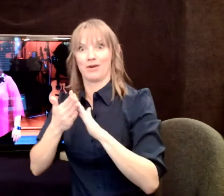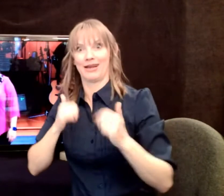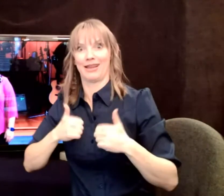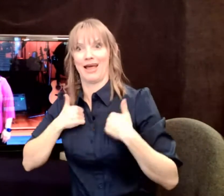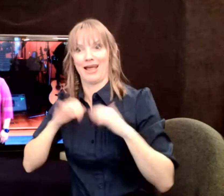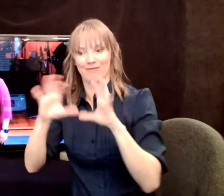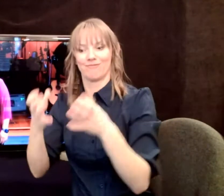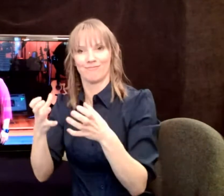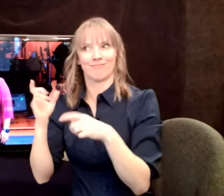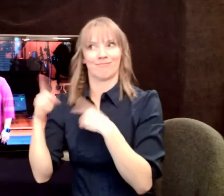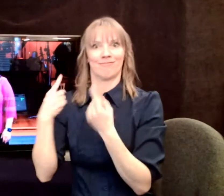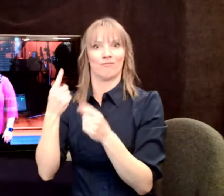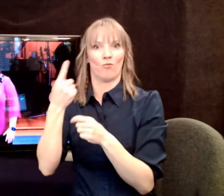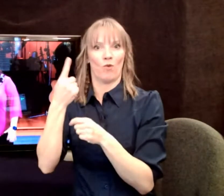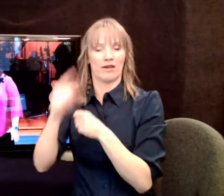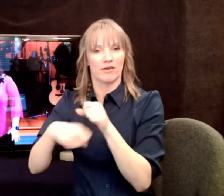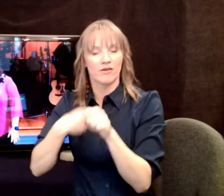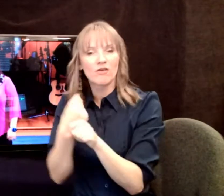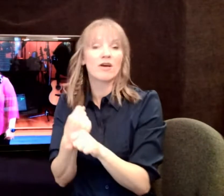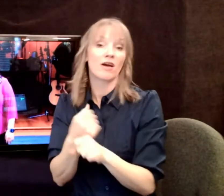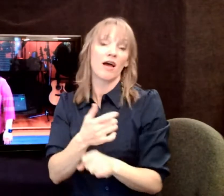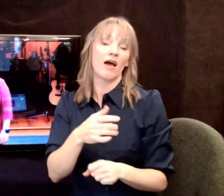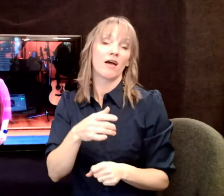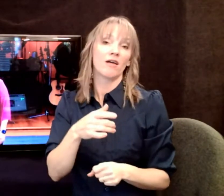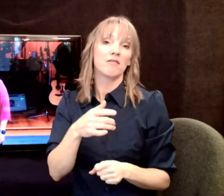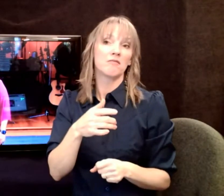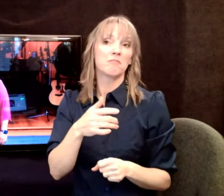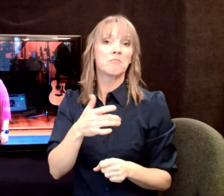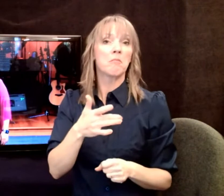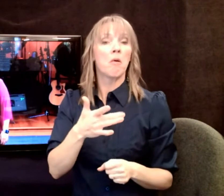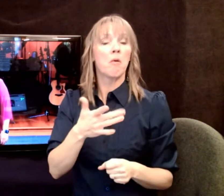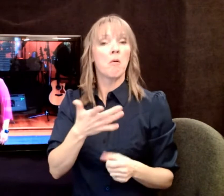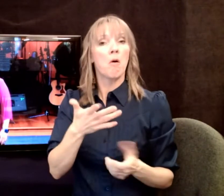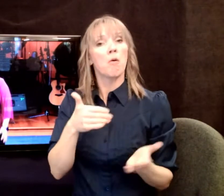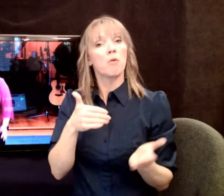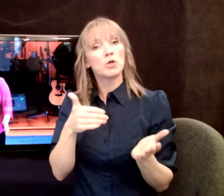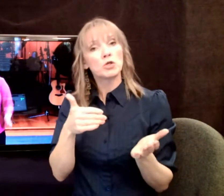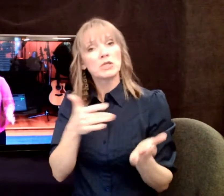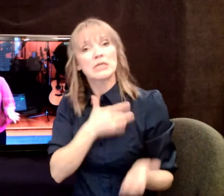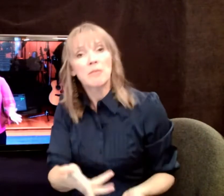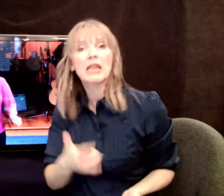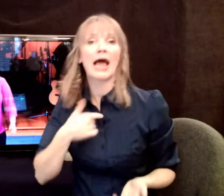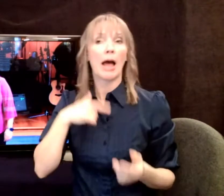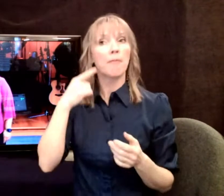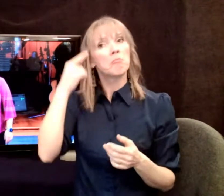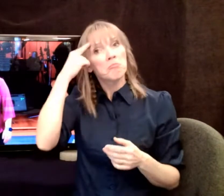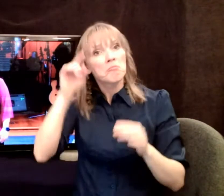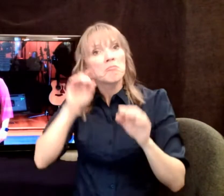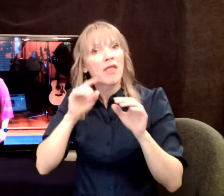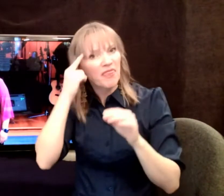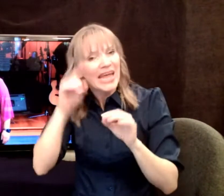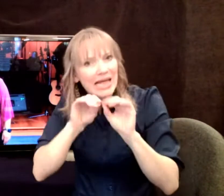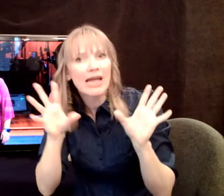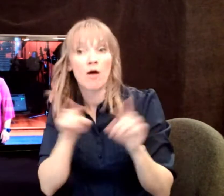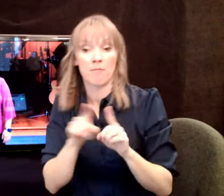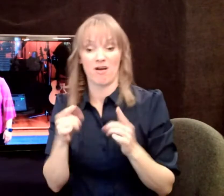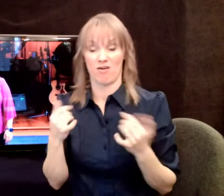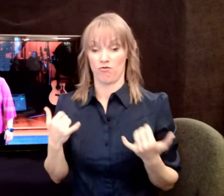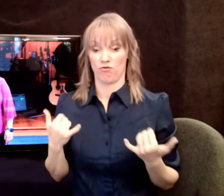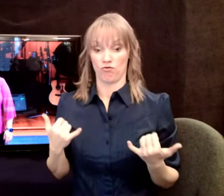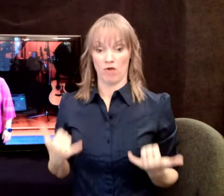year, I find that normally I'm a pretty clear-headed girl. I stay pretty clear-headed, but in times like this where it gets